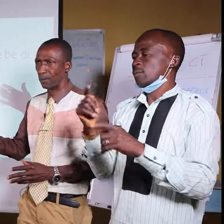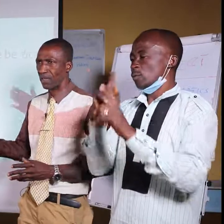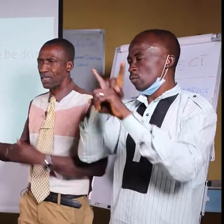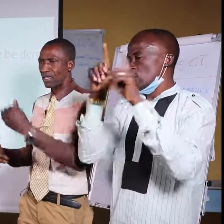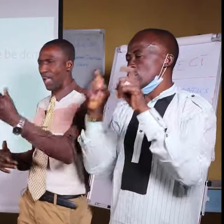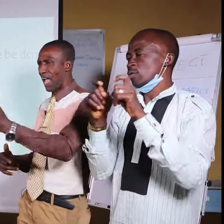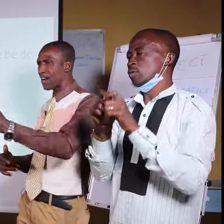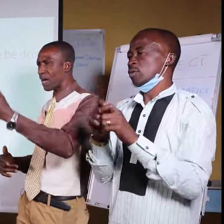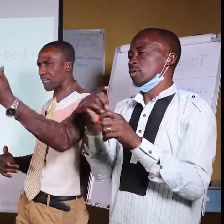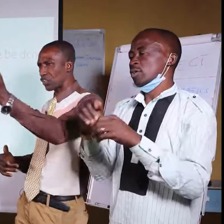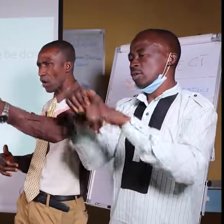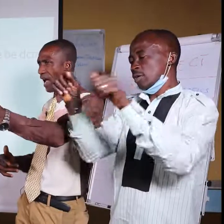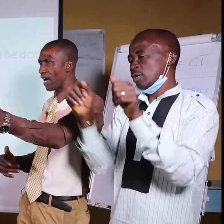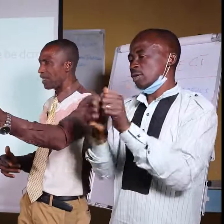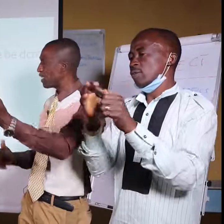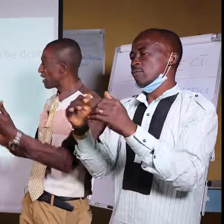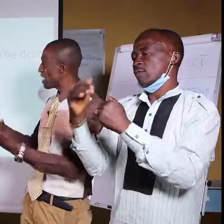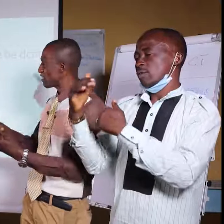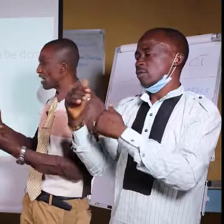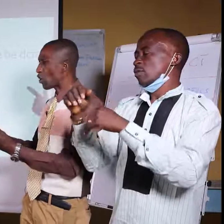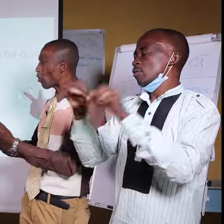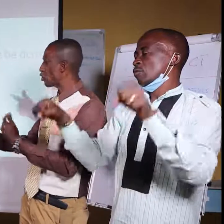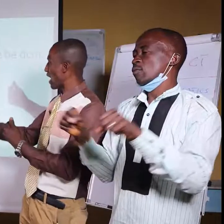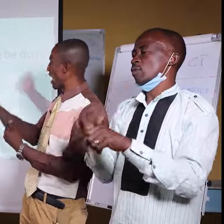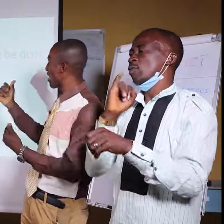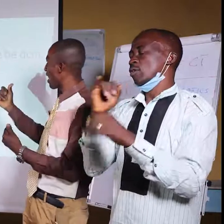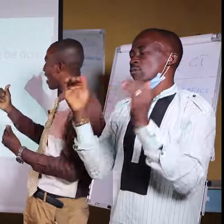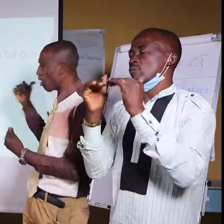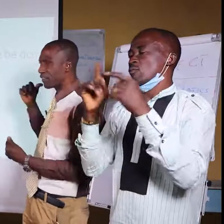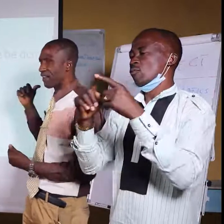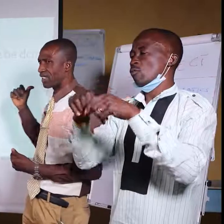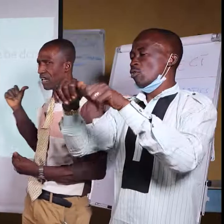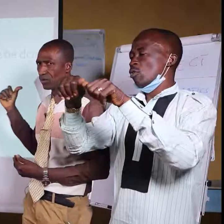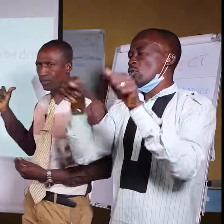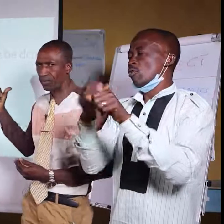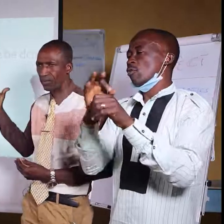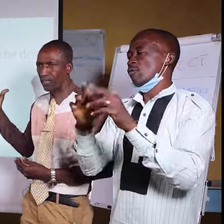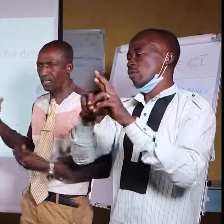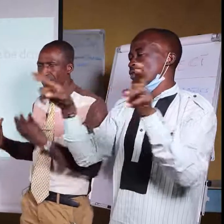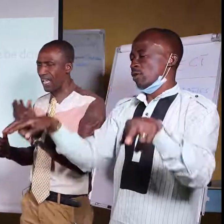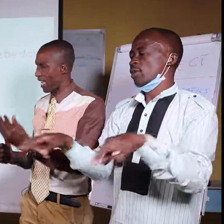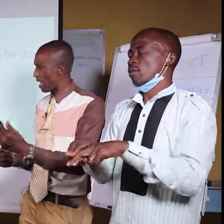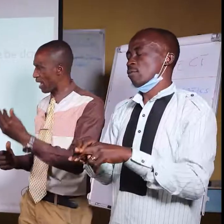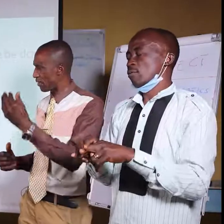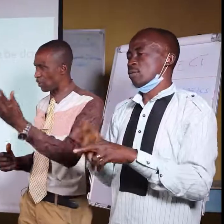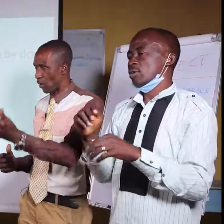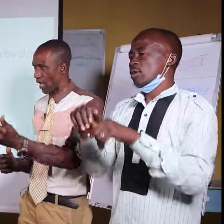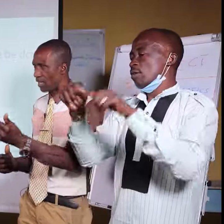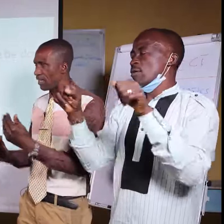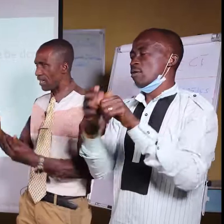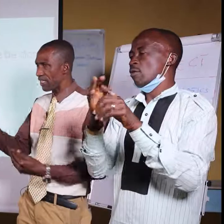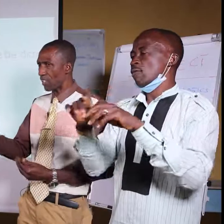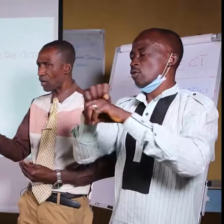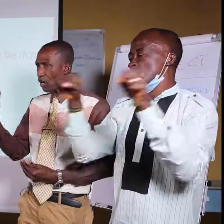question, the area of the square is equal to the area of the rectangle. The area of the